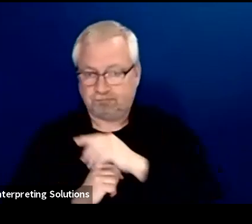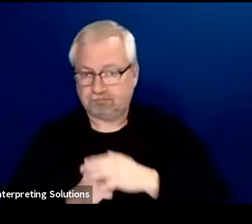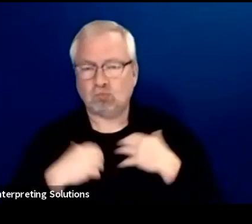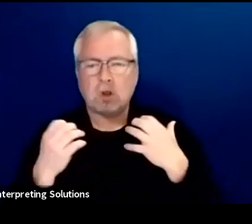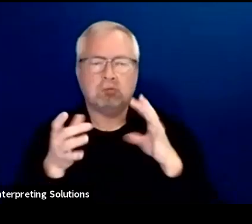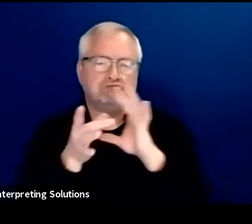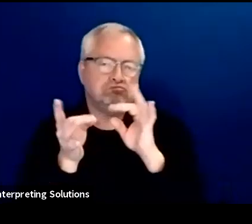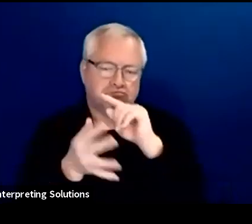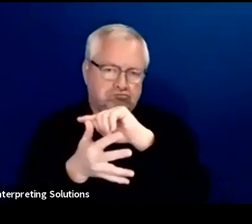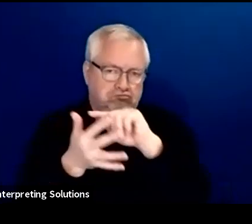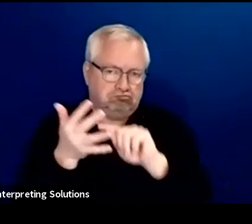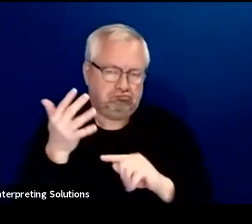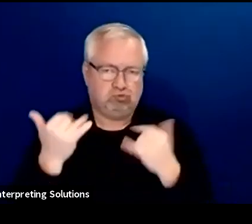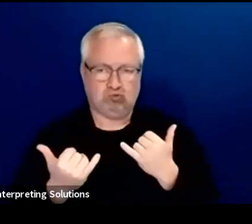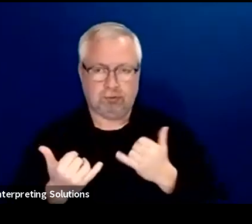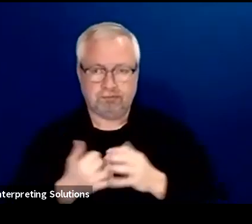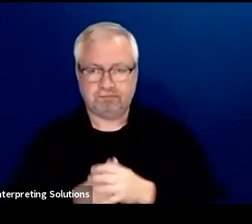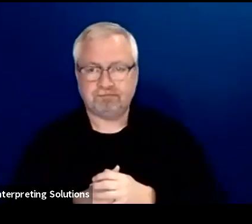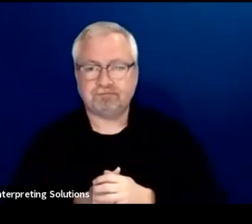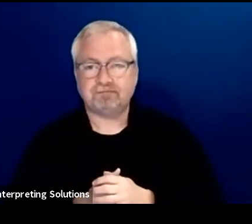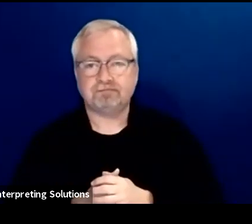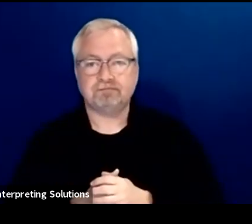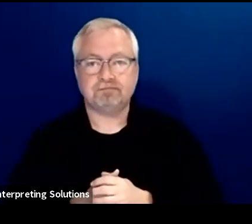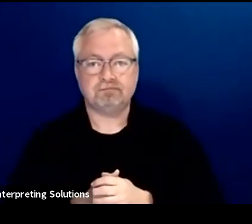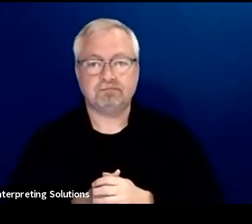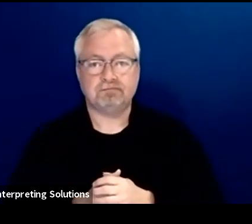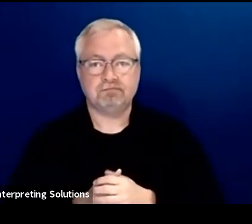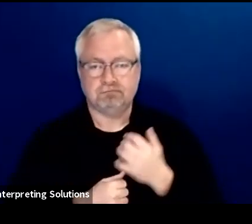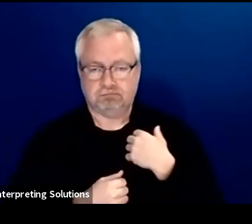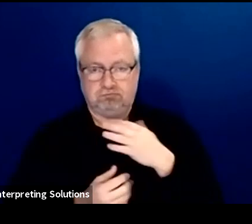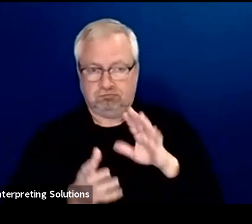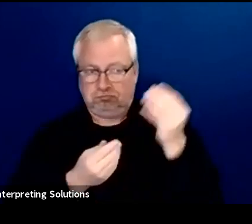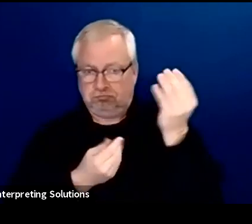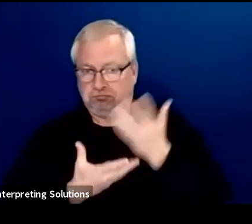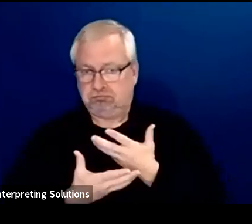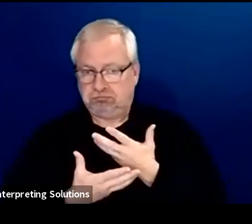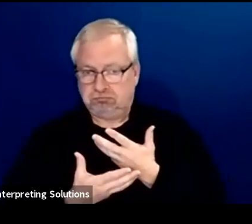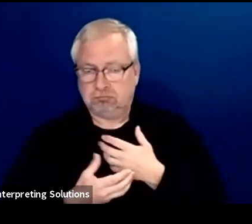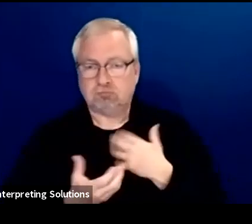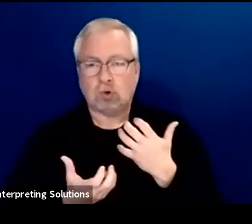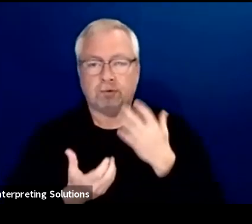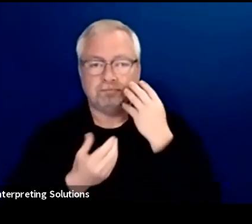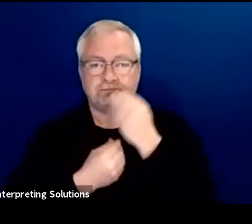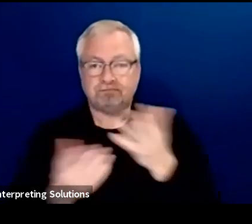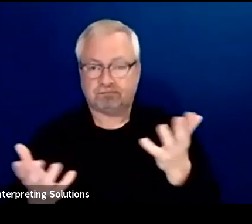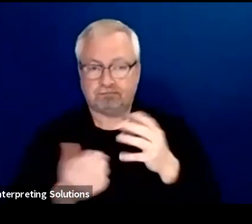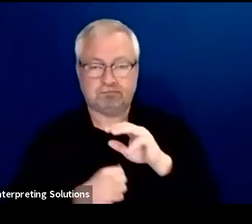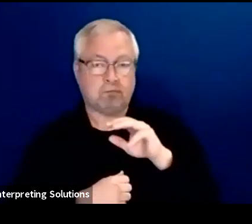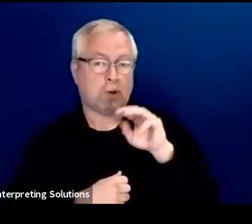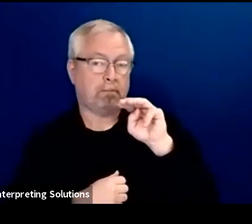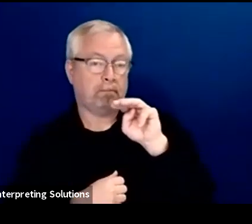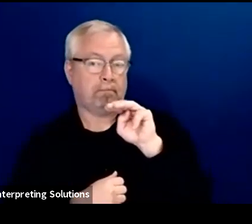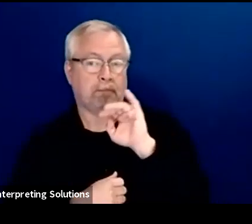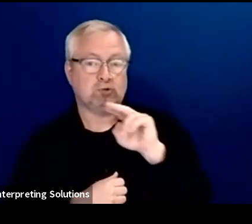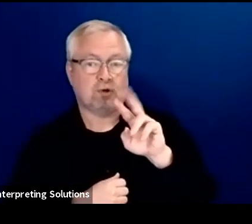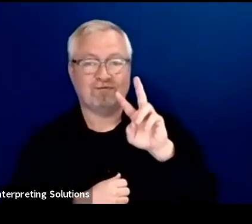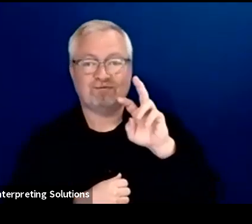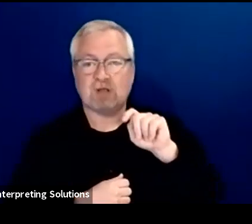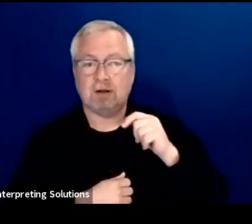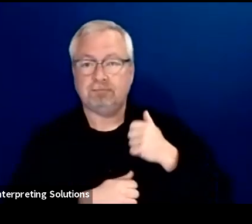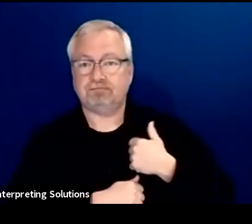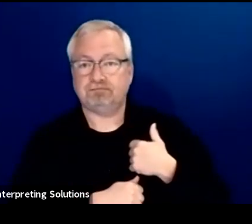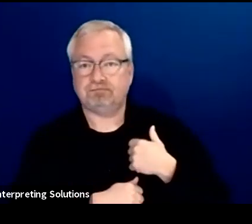making known. Starting today, Minnesota veterans who are impacted by COVID-19 can apply for financial assistance grants from the Minnesota